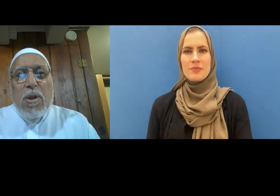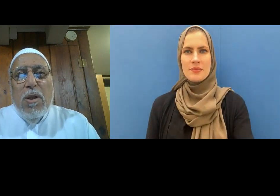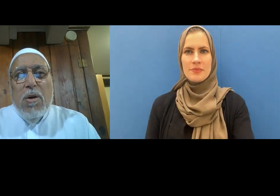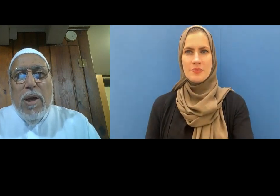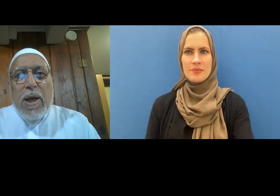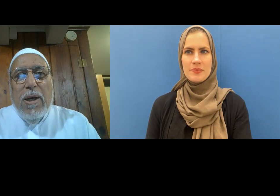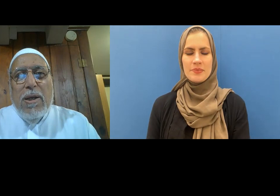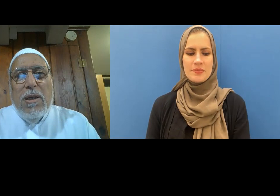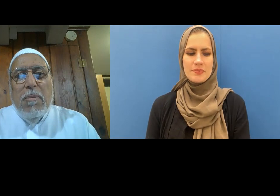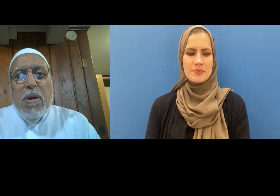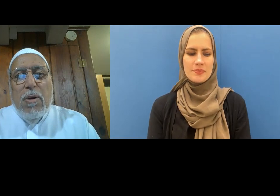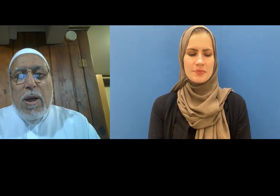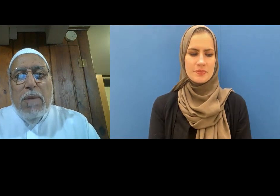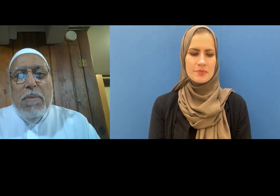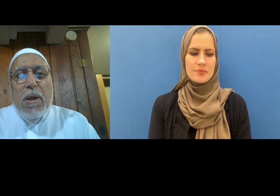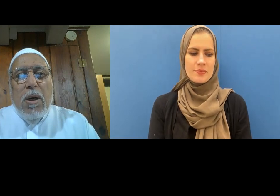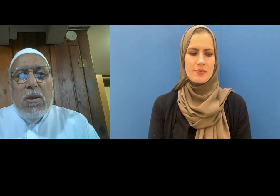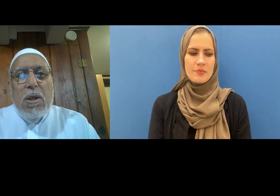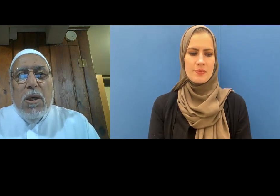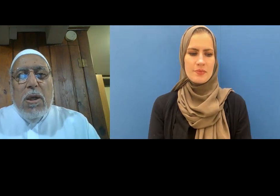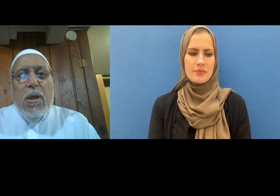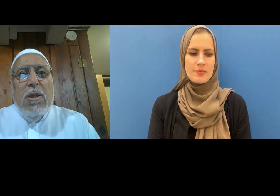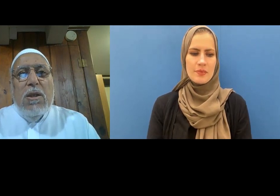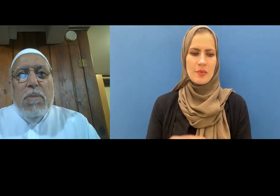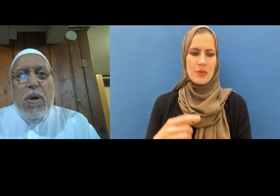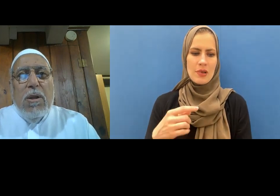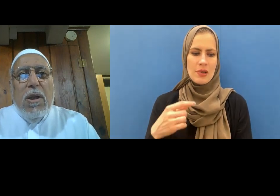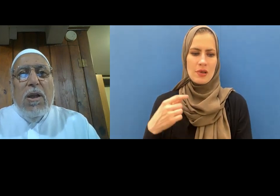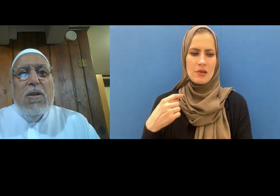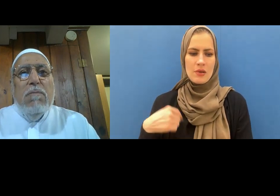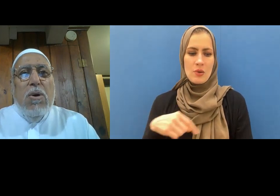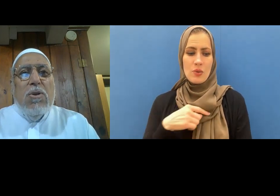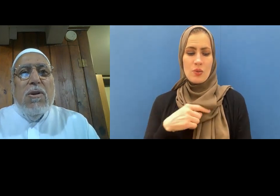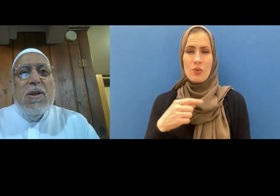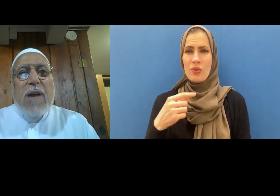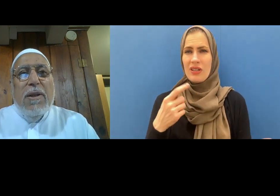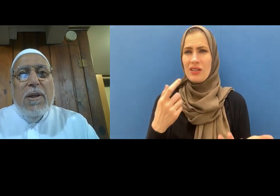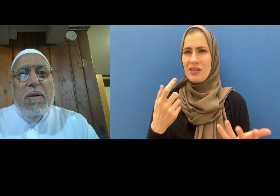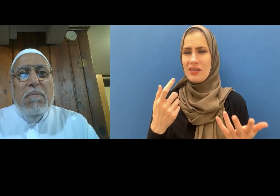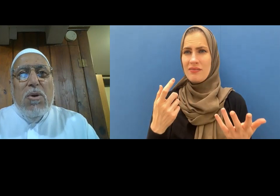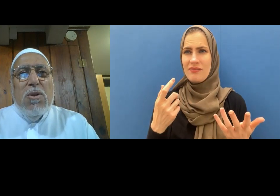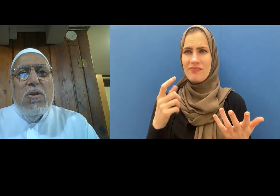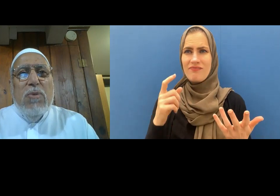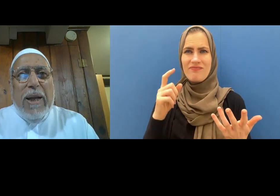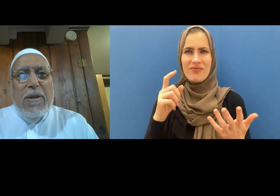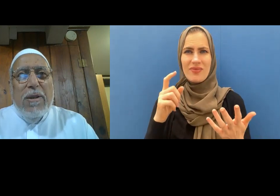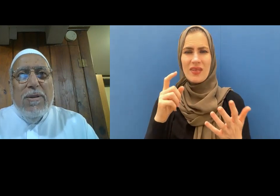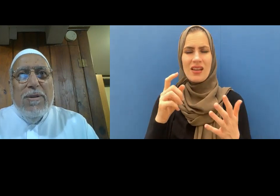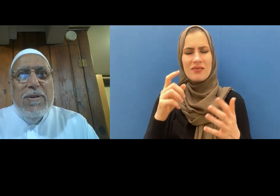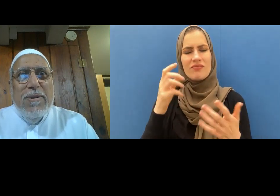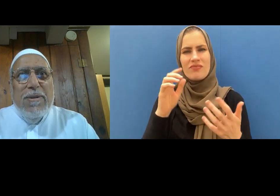We know that the Quran is named the Quran because it is the book that is most recited, most